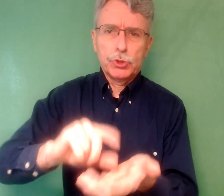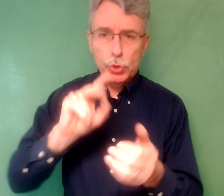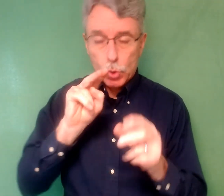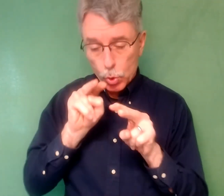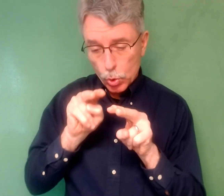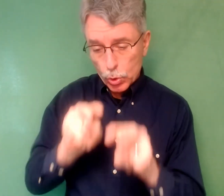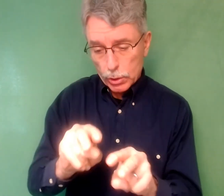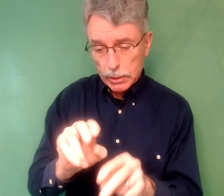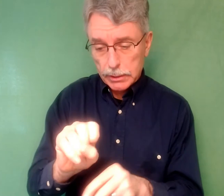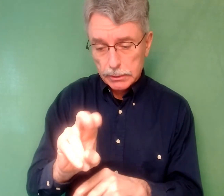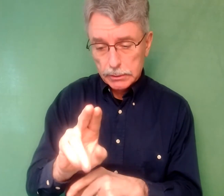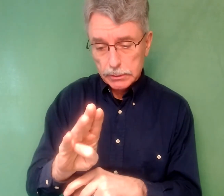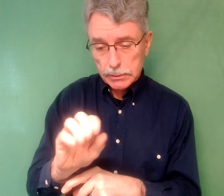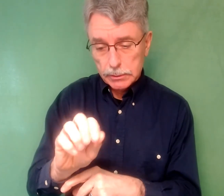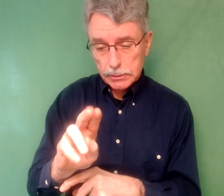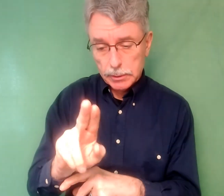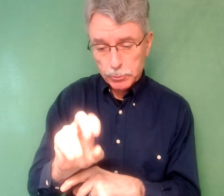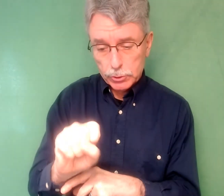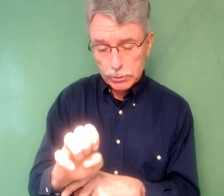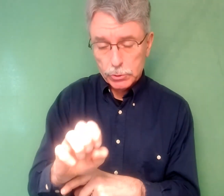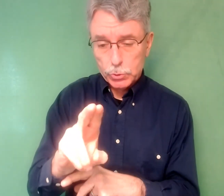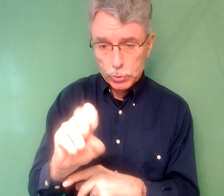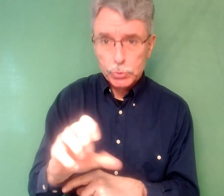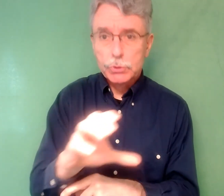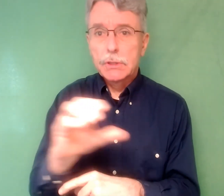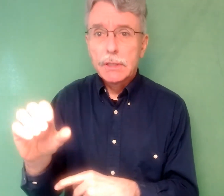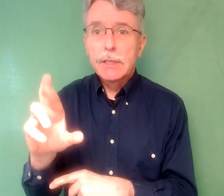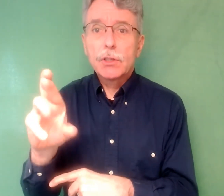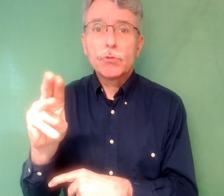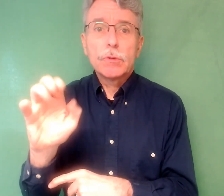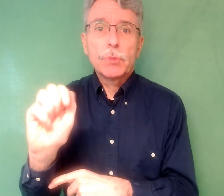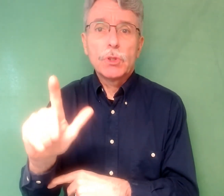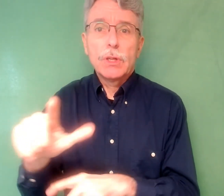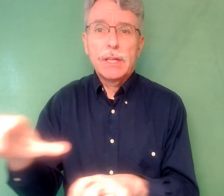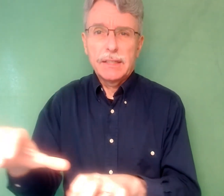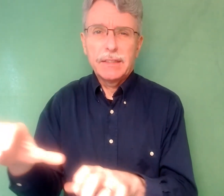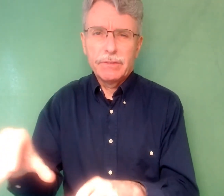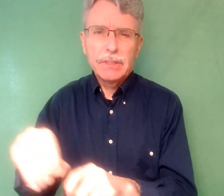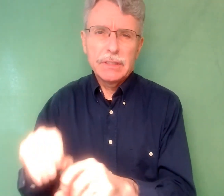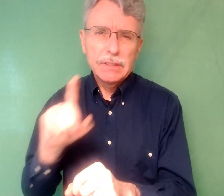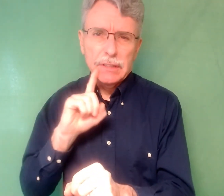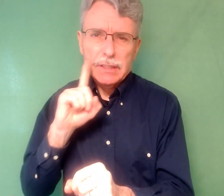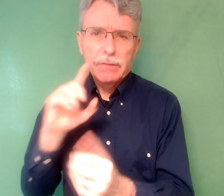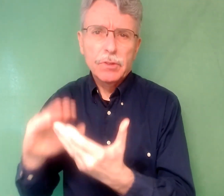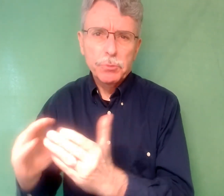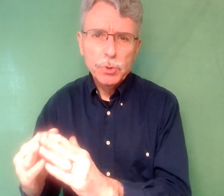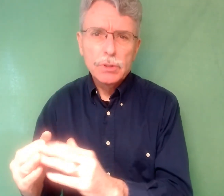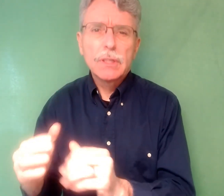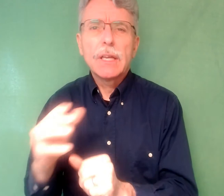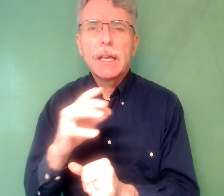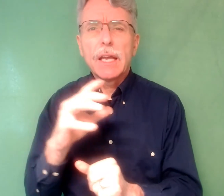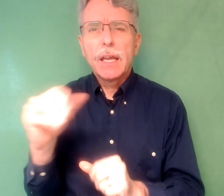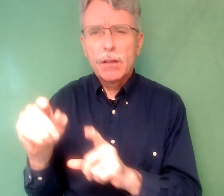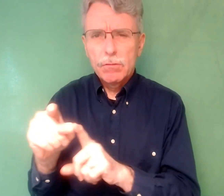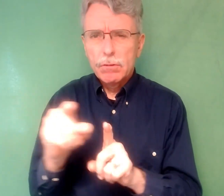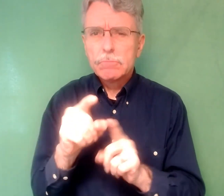better understand the judicial process, as well as the rules and procedures that typically occur in correctional